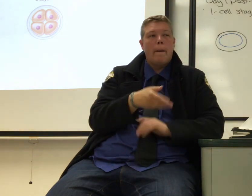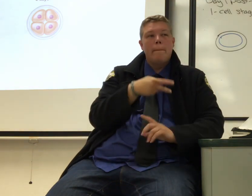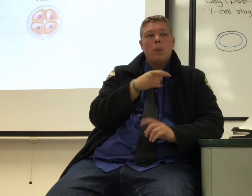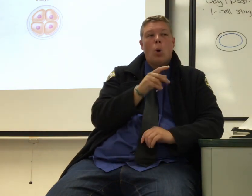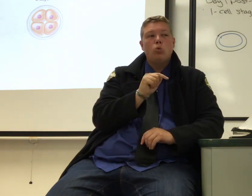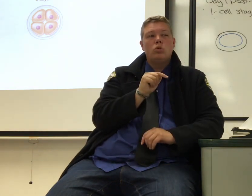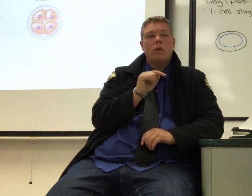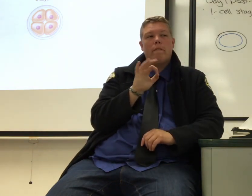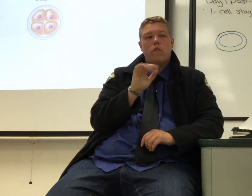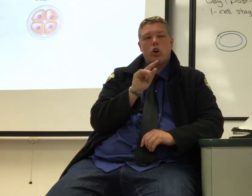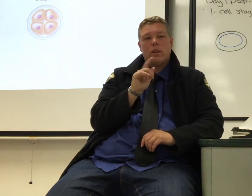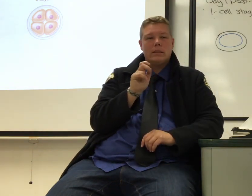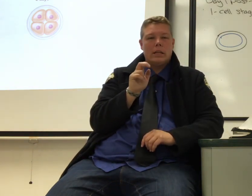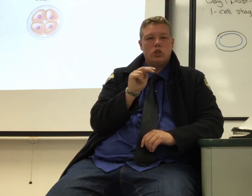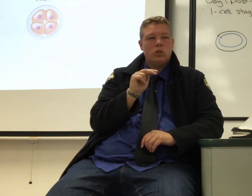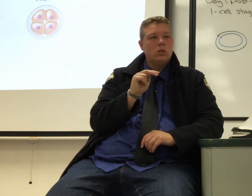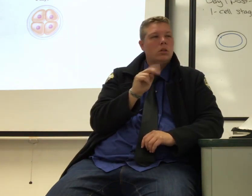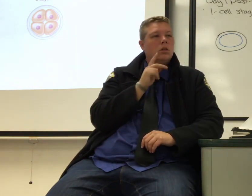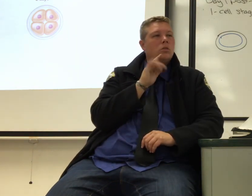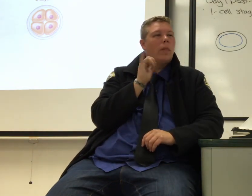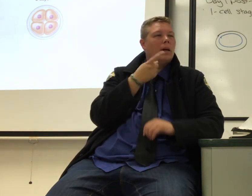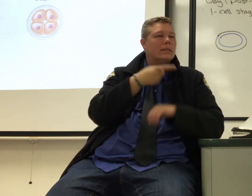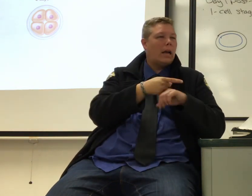Day two, so the days refer to